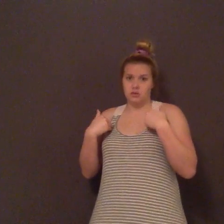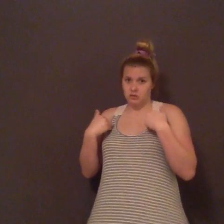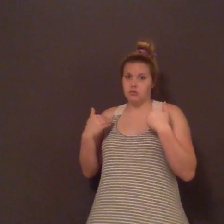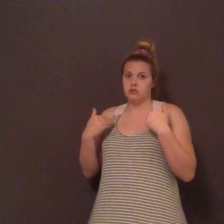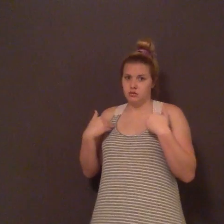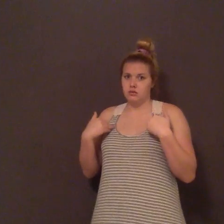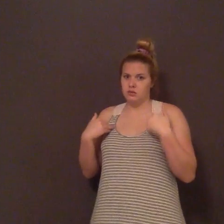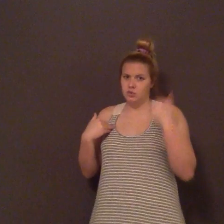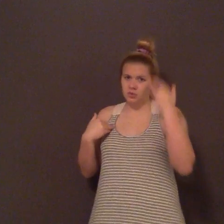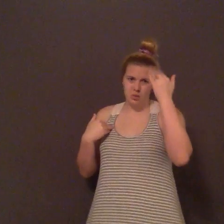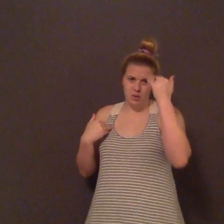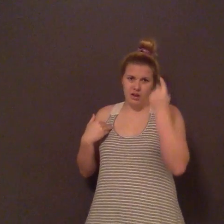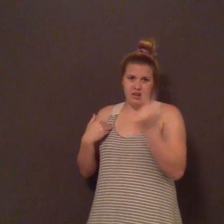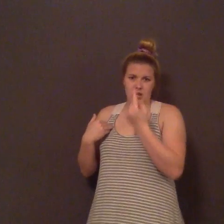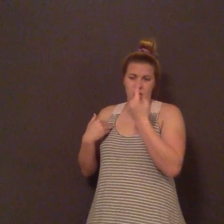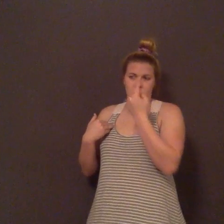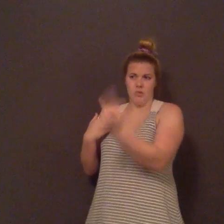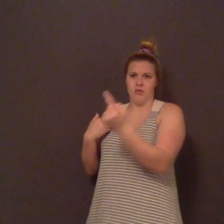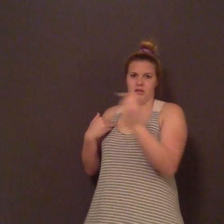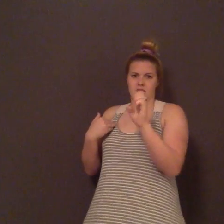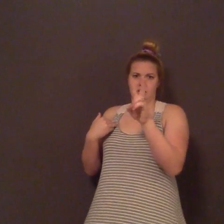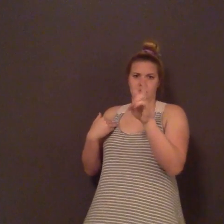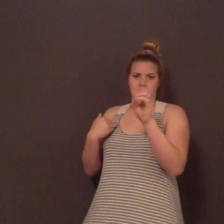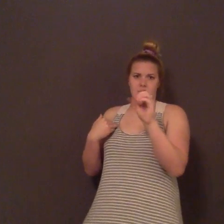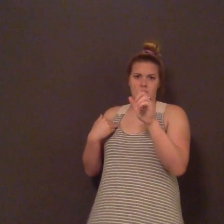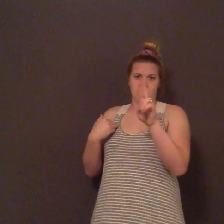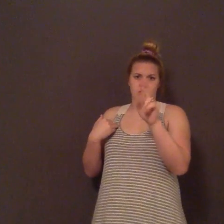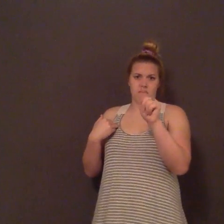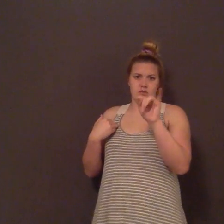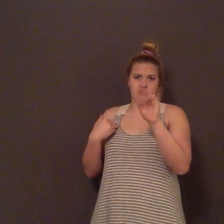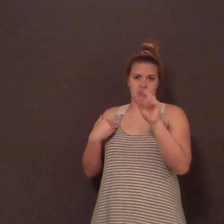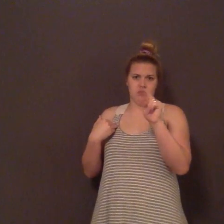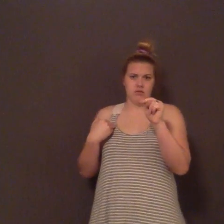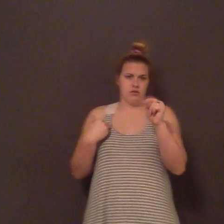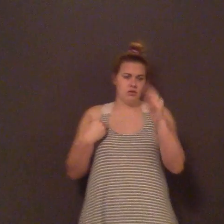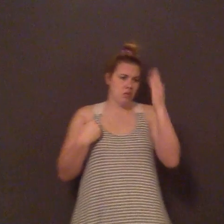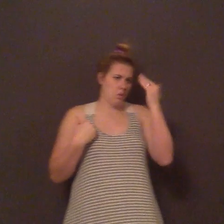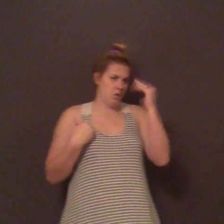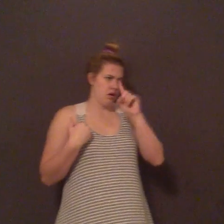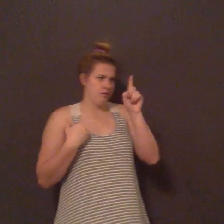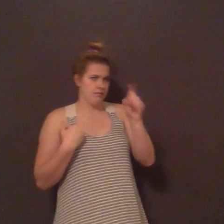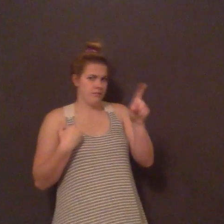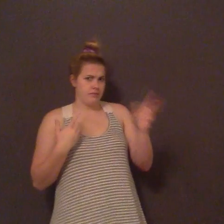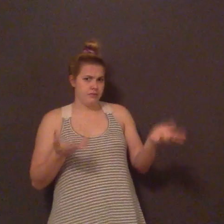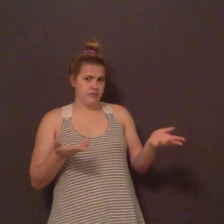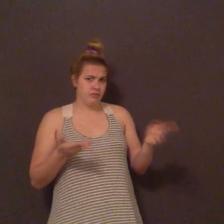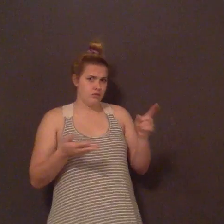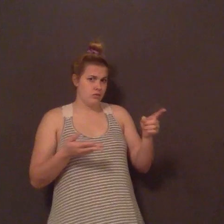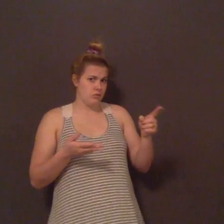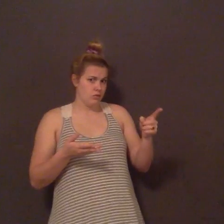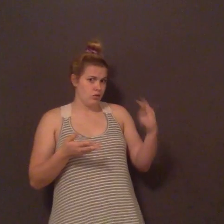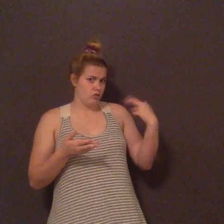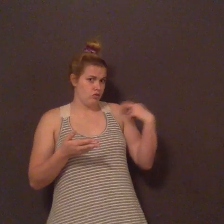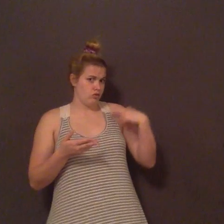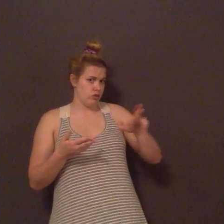to me why you teach only evolution? Sure, but first let me ask you, Mr. Whitaker, are you a religious man? A